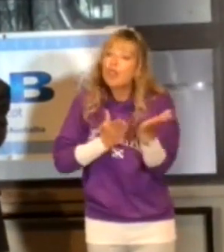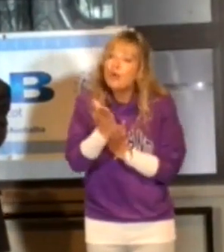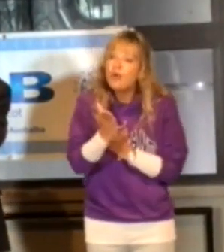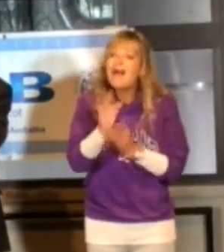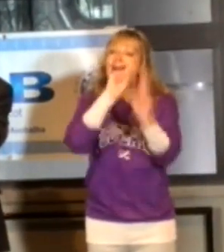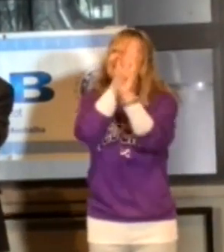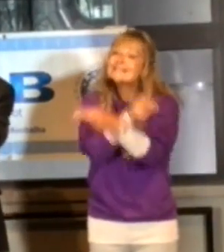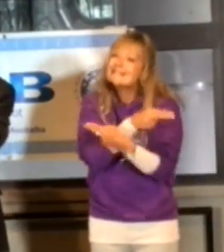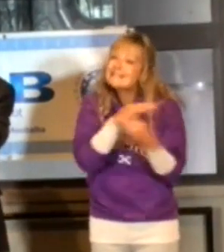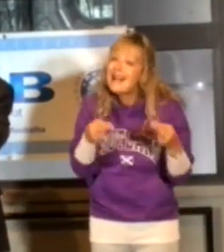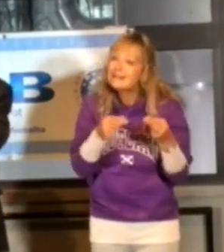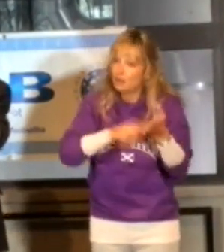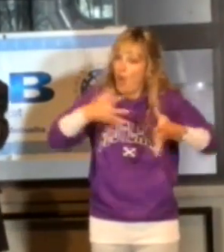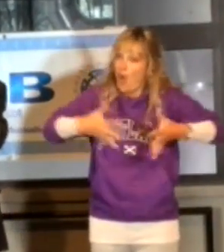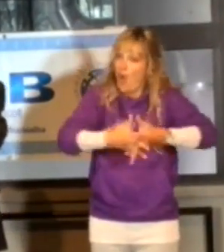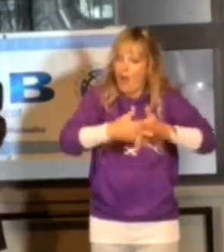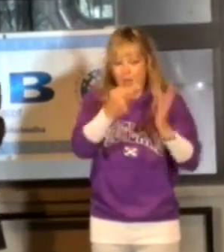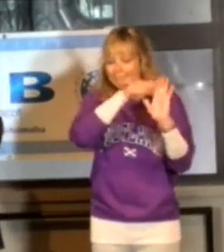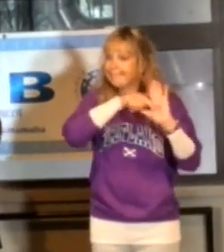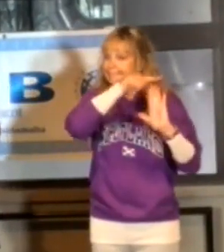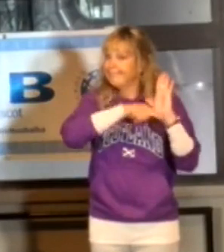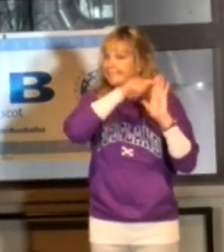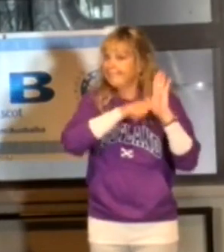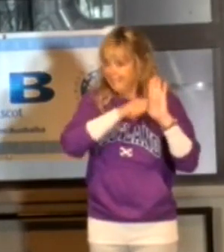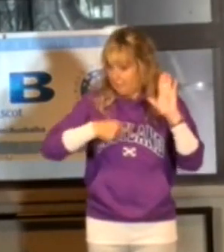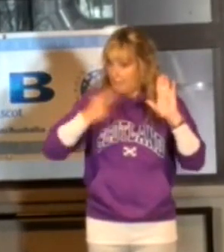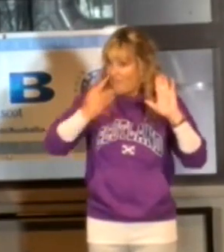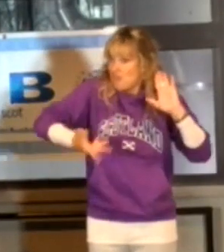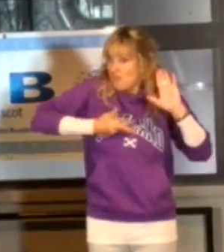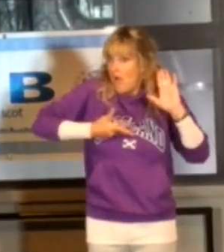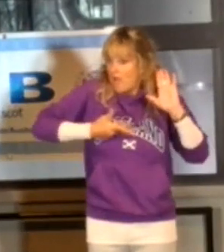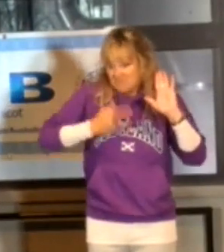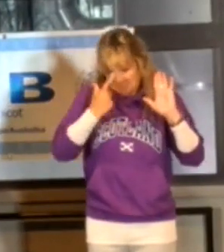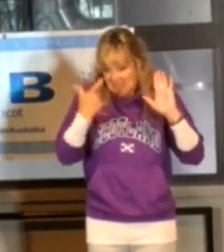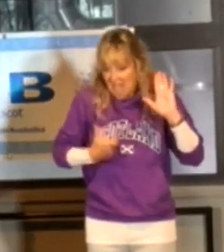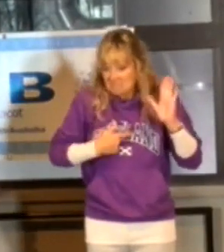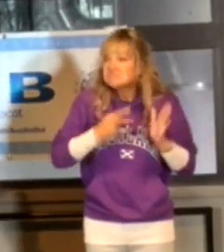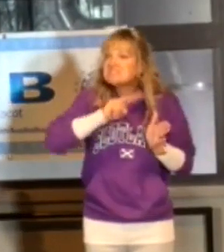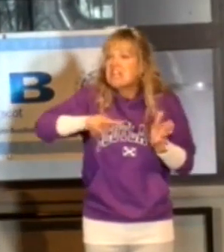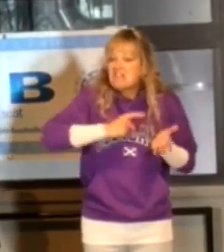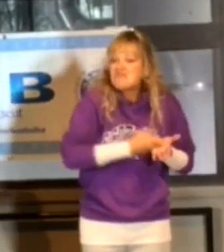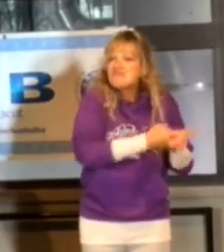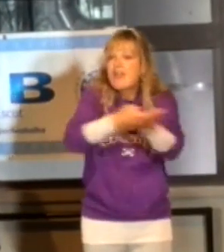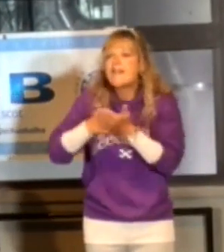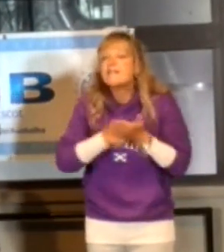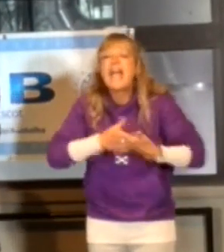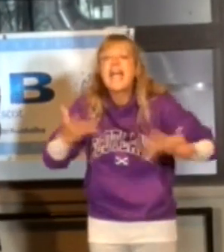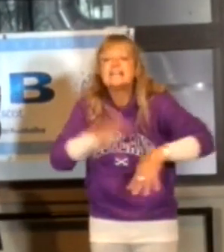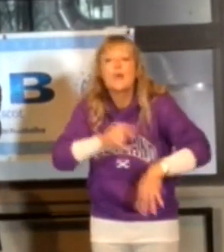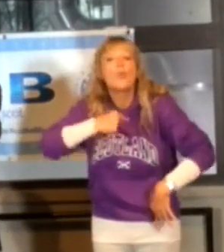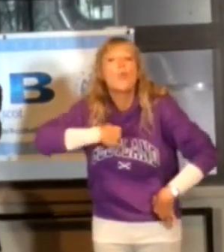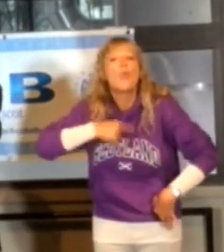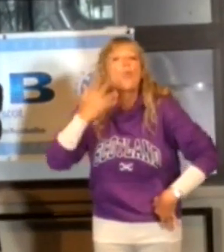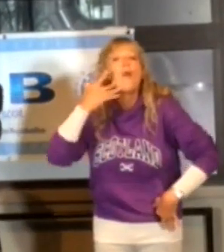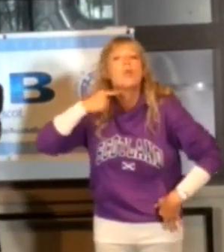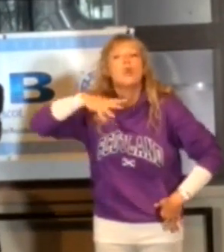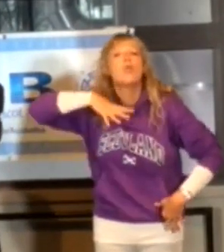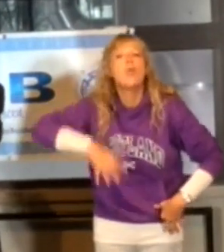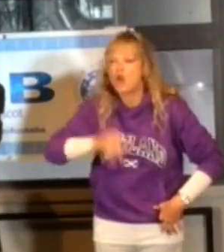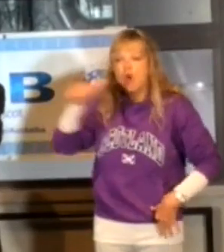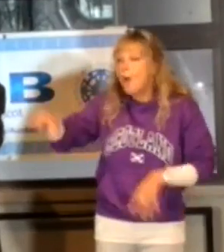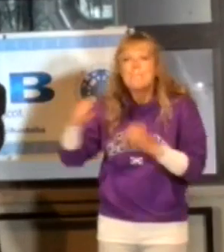Law, and we can hold a referendum at any time of our choosing, not of